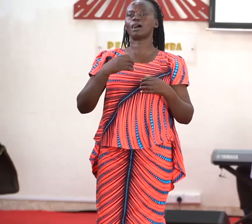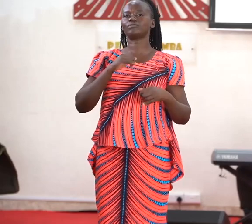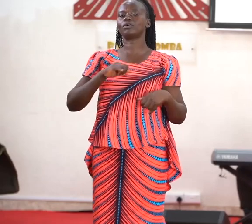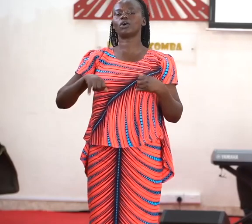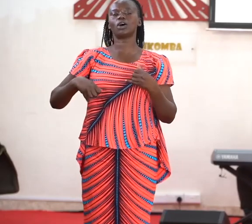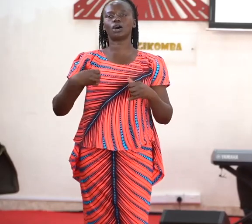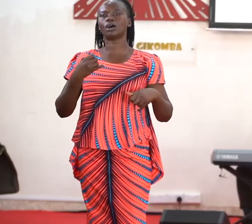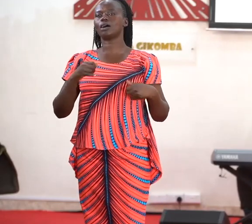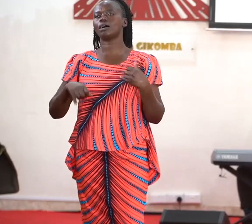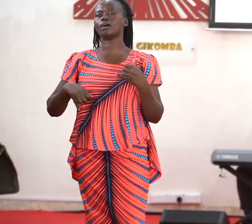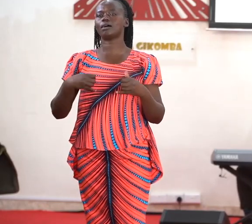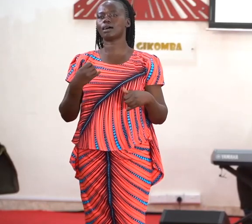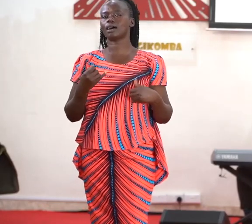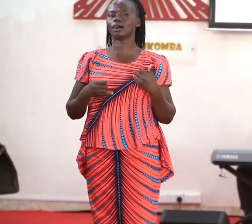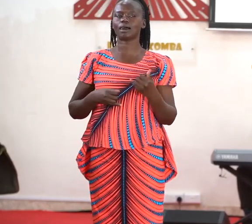unipa